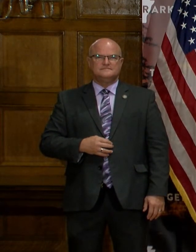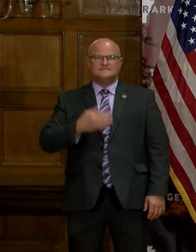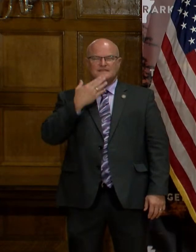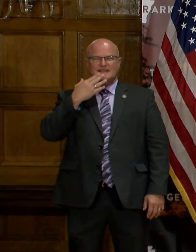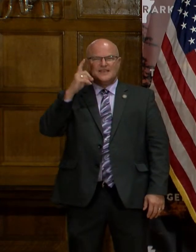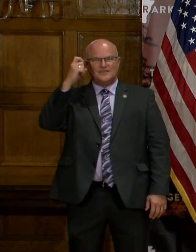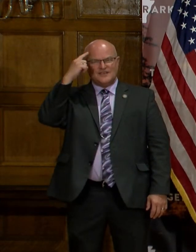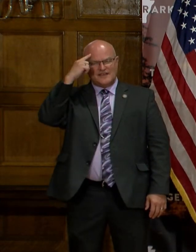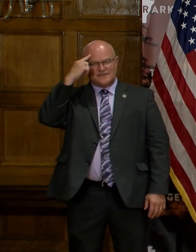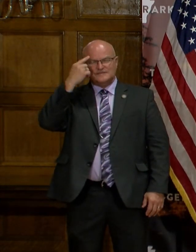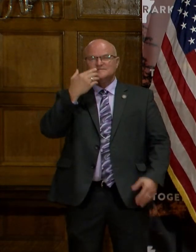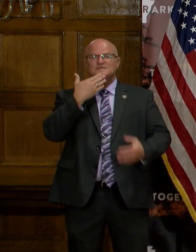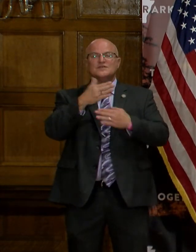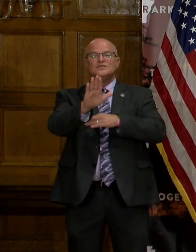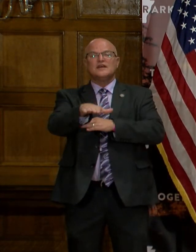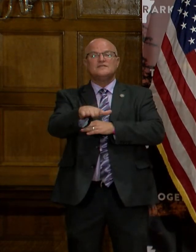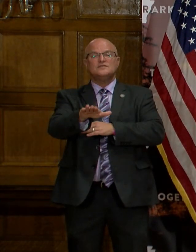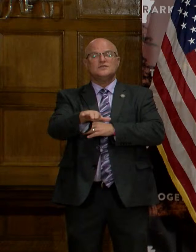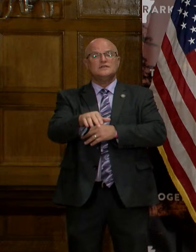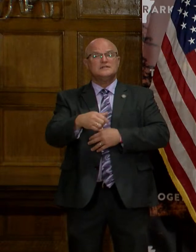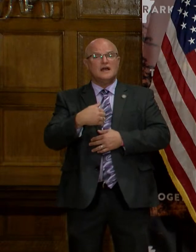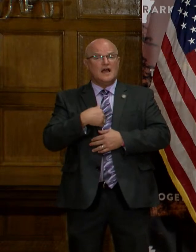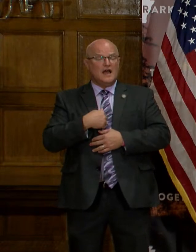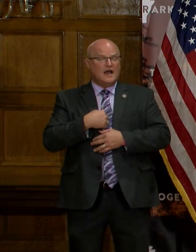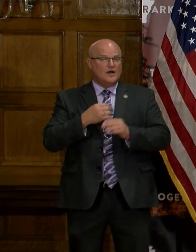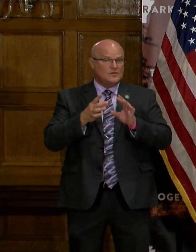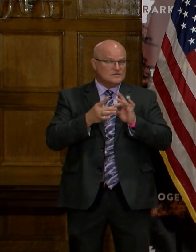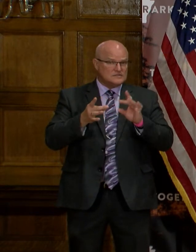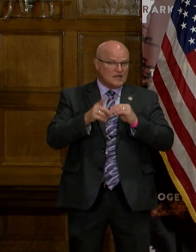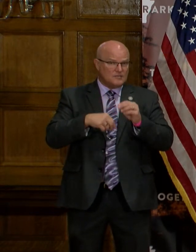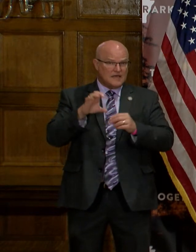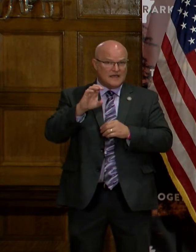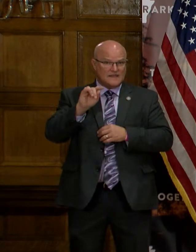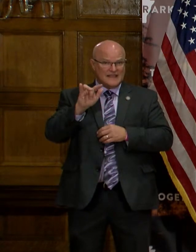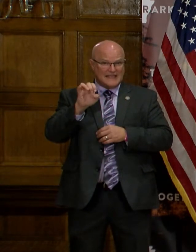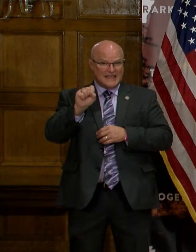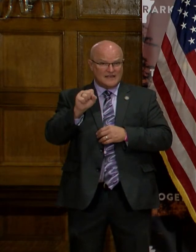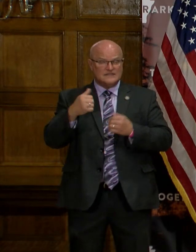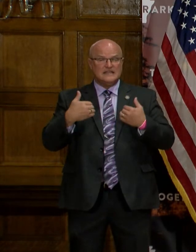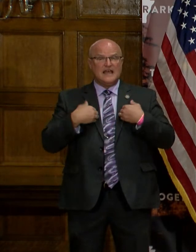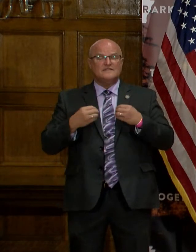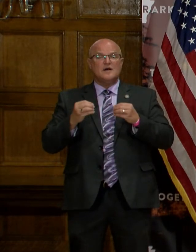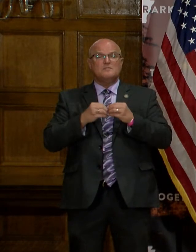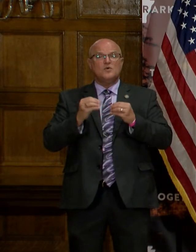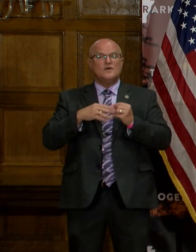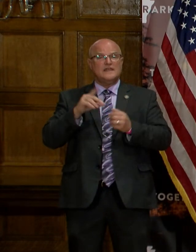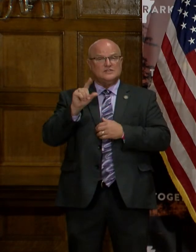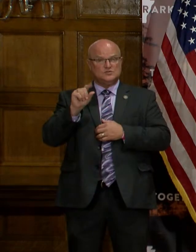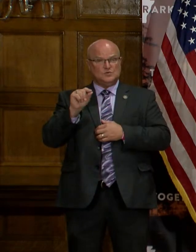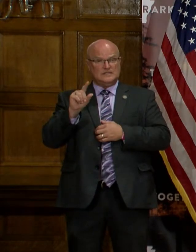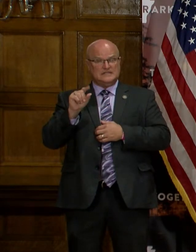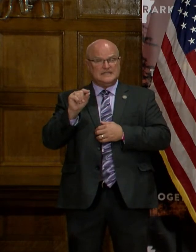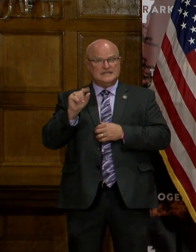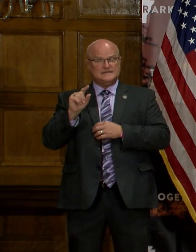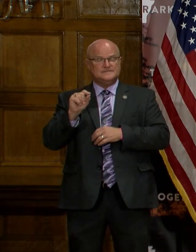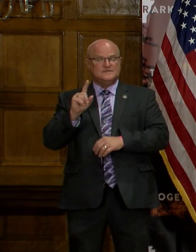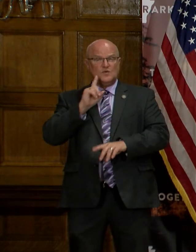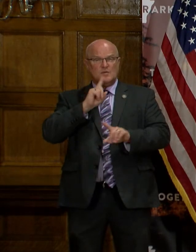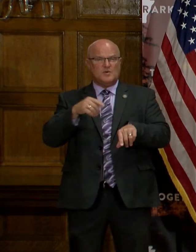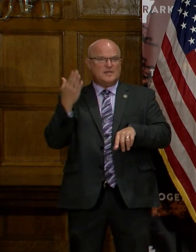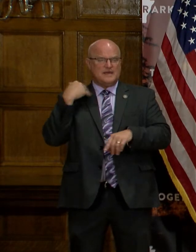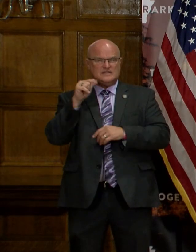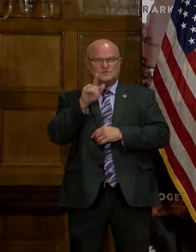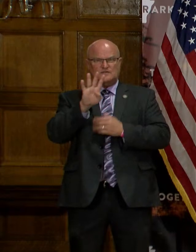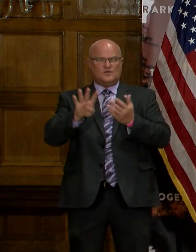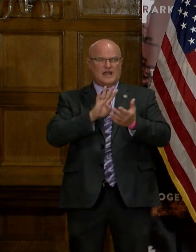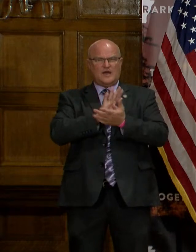Thank you, Governor. Good afternoon. I'll talk a little bit about the counties that have more than 20 cases reported in the last